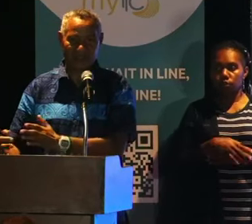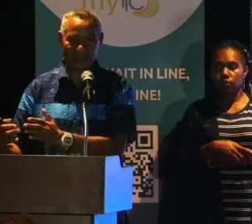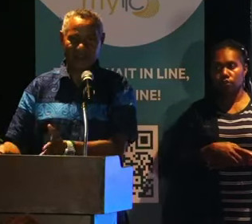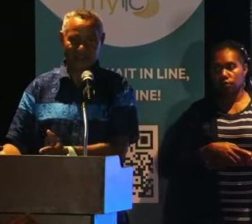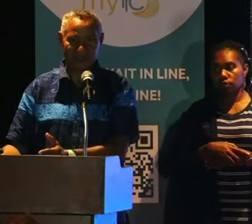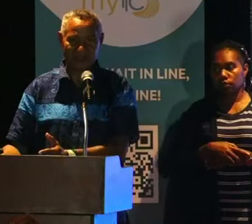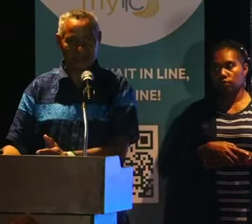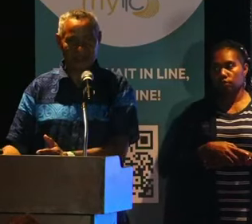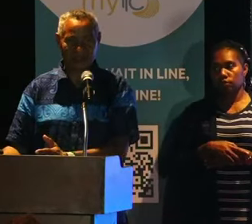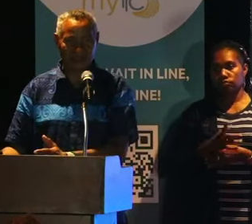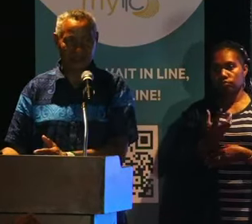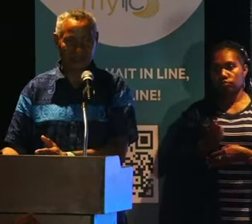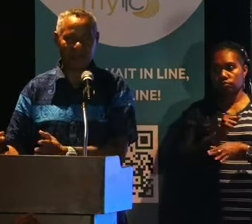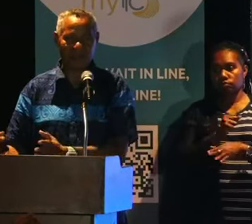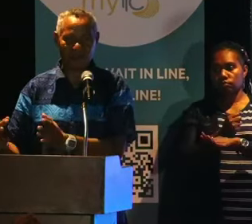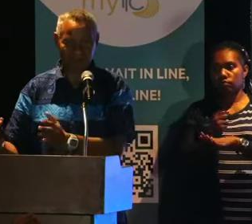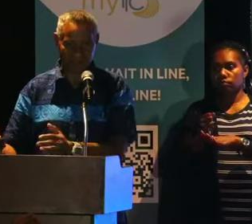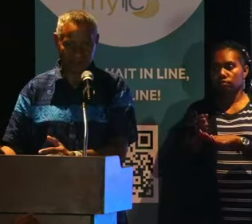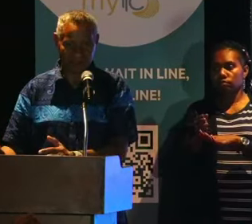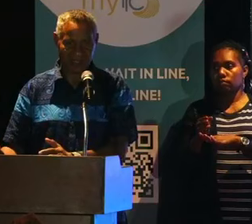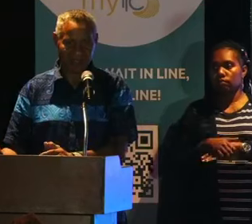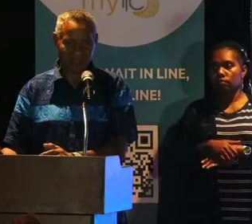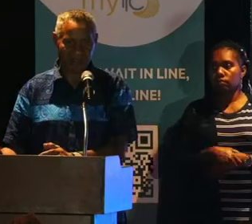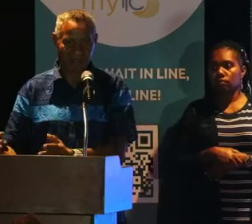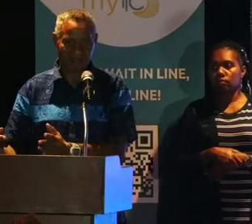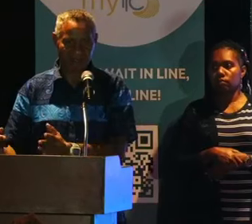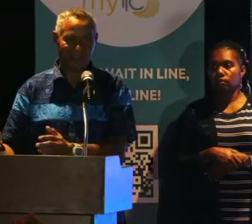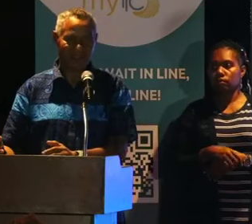you are into a fishing, you can mobilize your